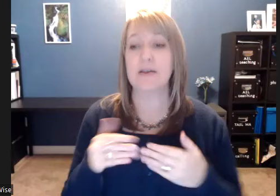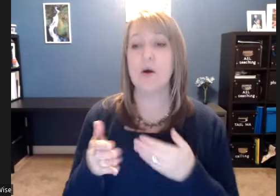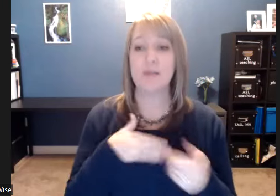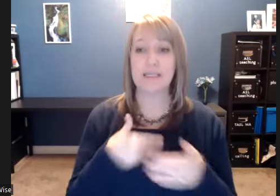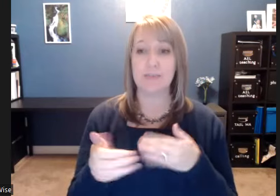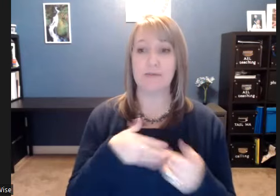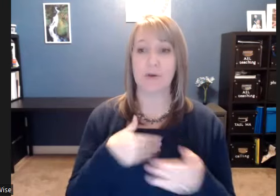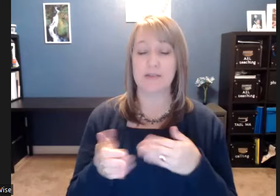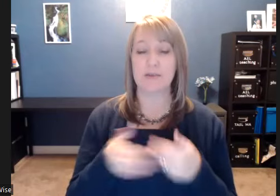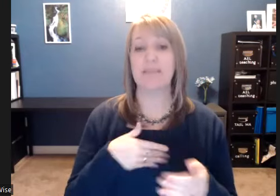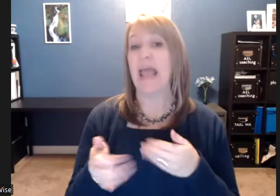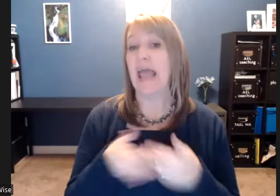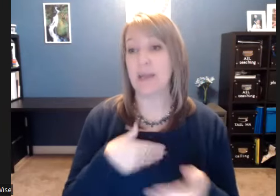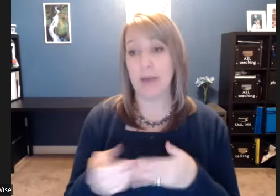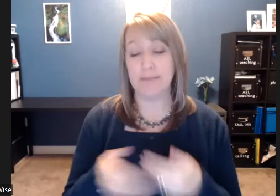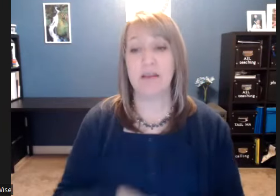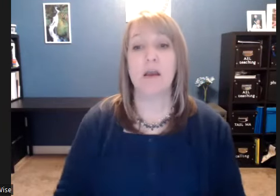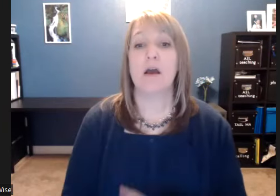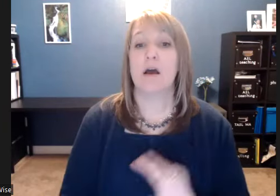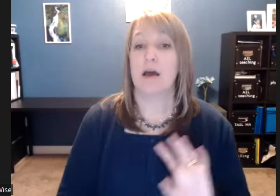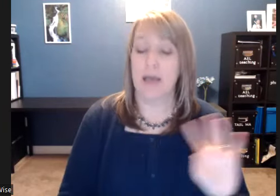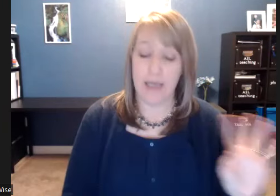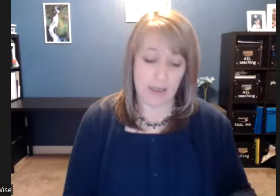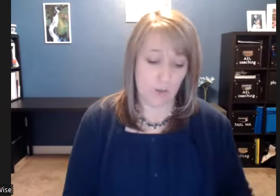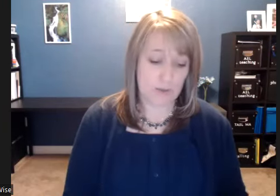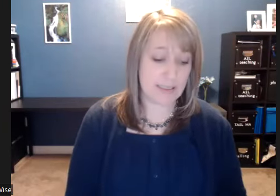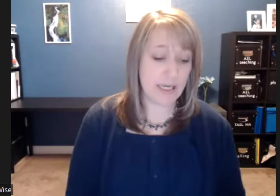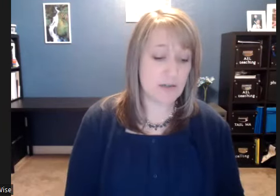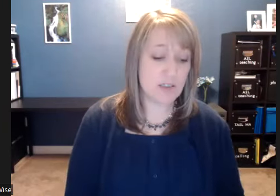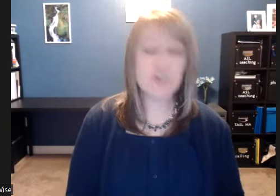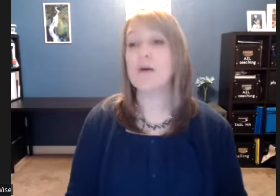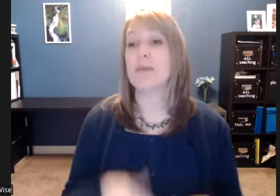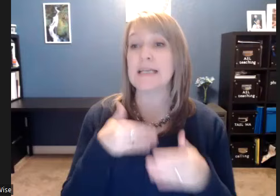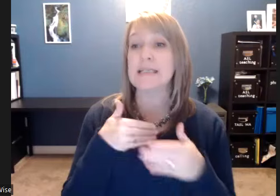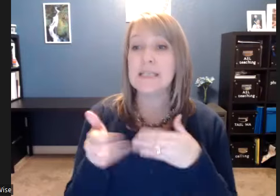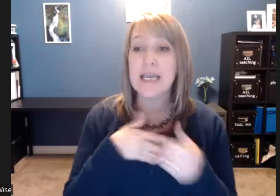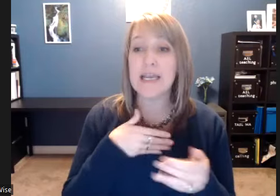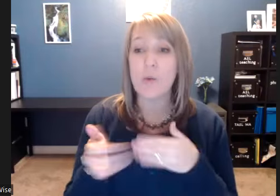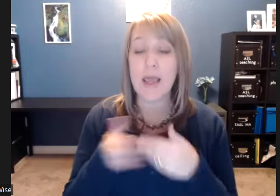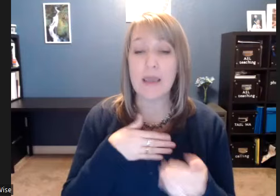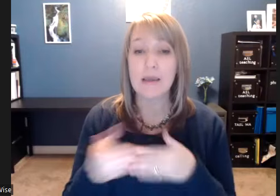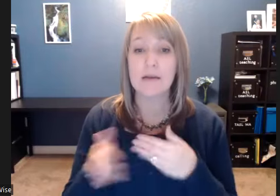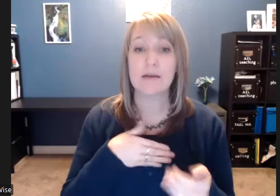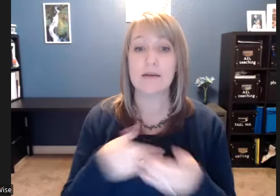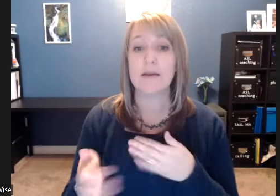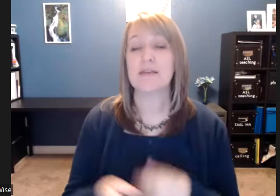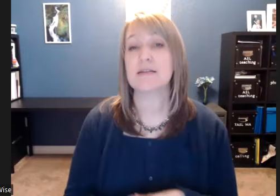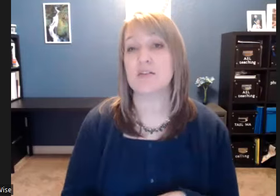it, only it's back and forth this way. Anyway, I was scared to do it, but I did it anyway. This also